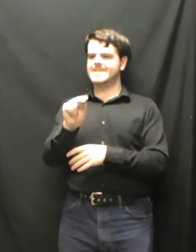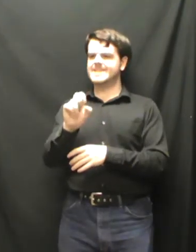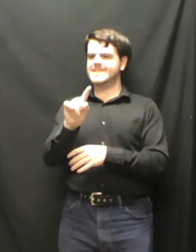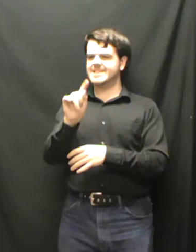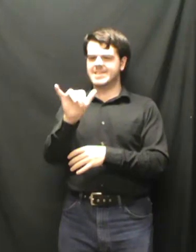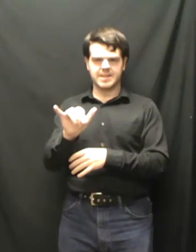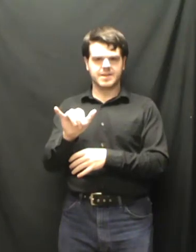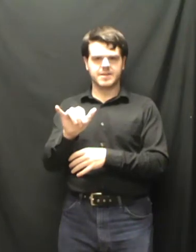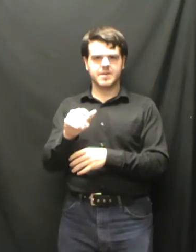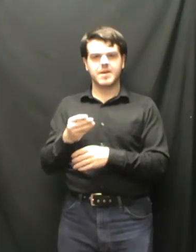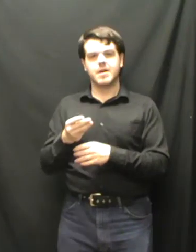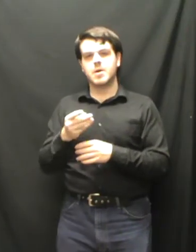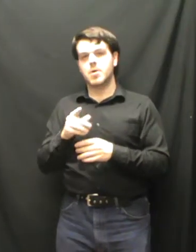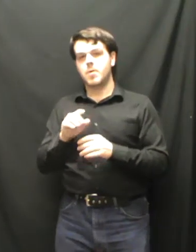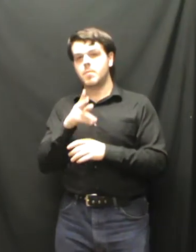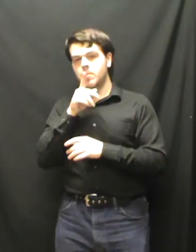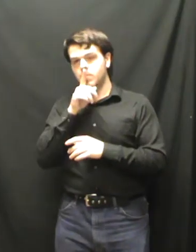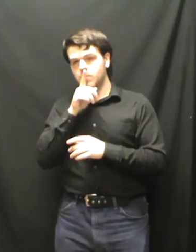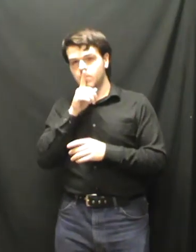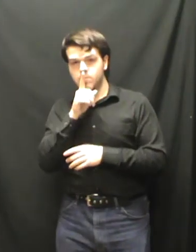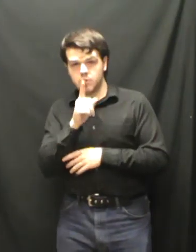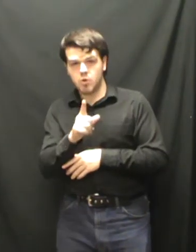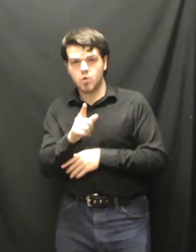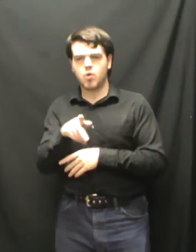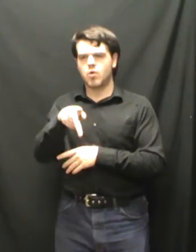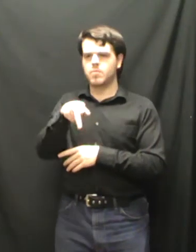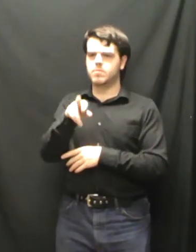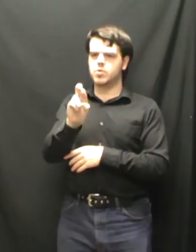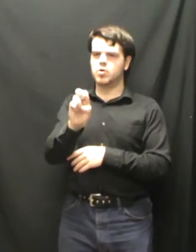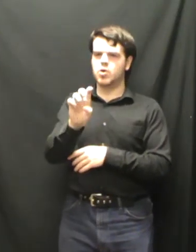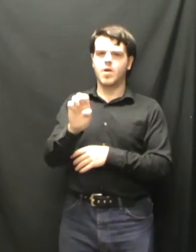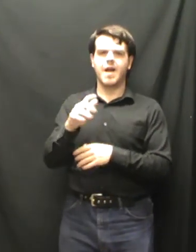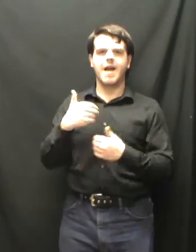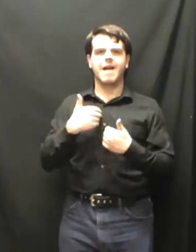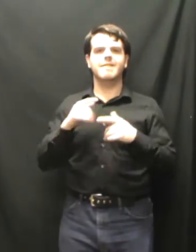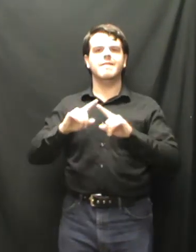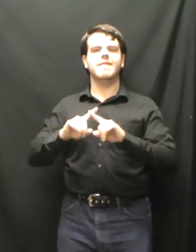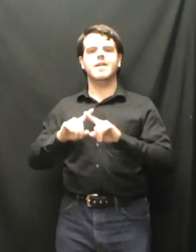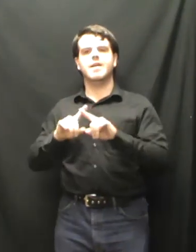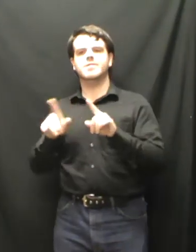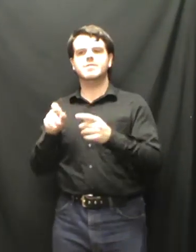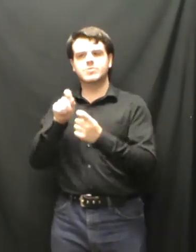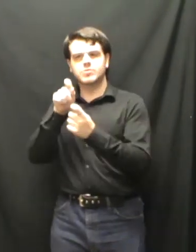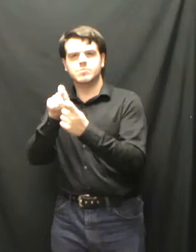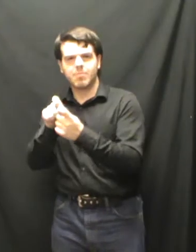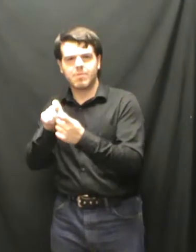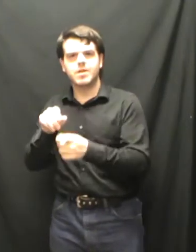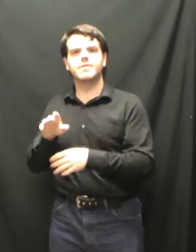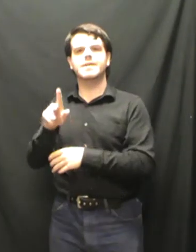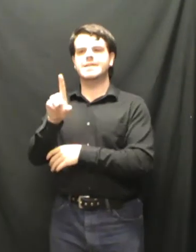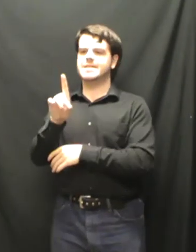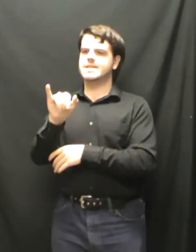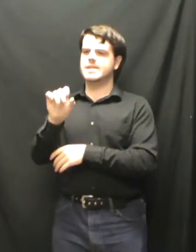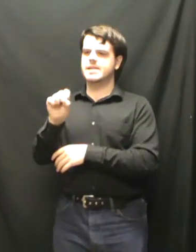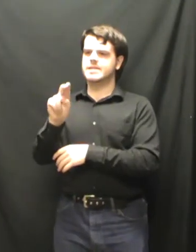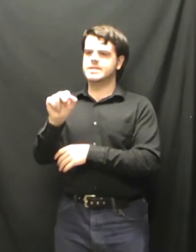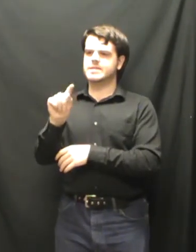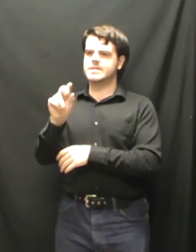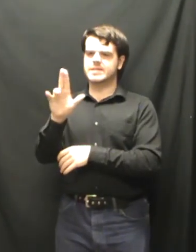and that's how we can tell they're actually pure, by looking at their density. Another very important thing that we will look at